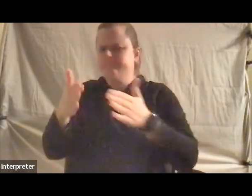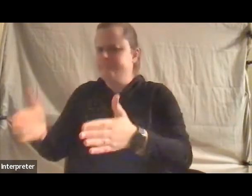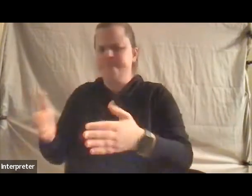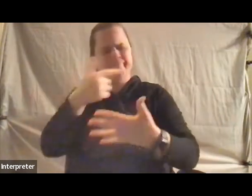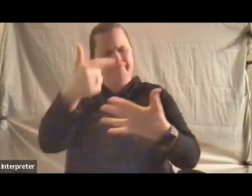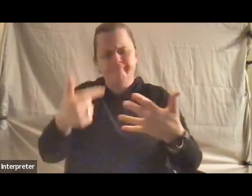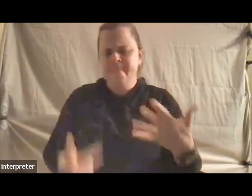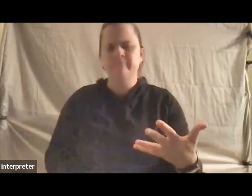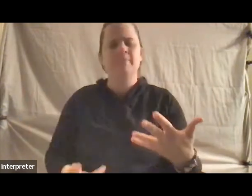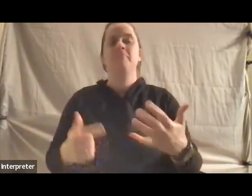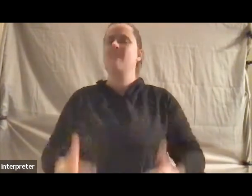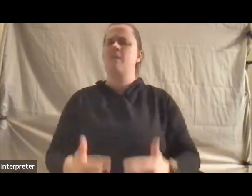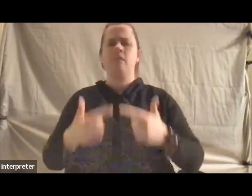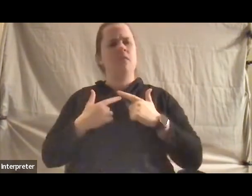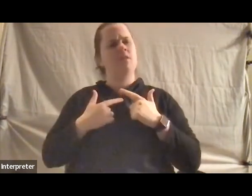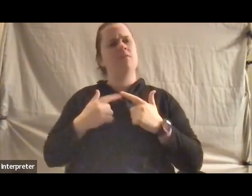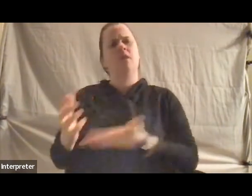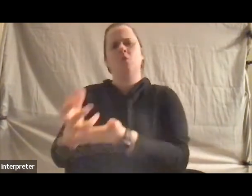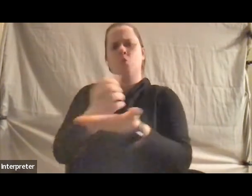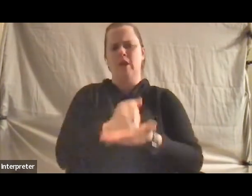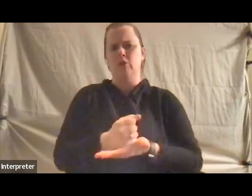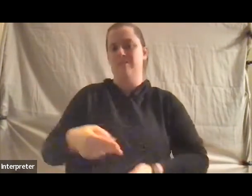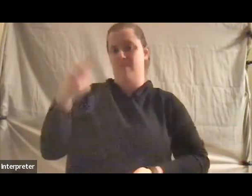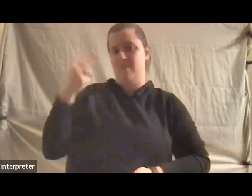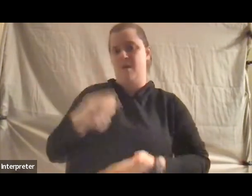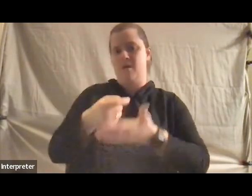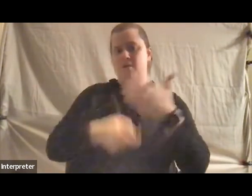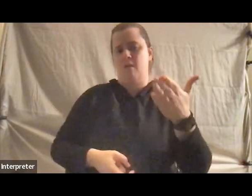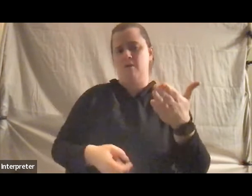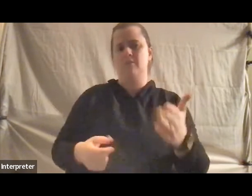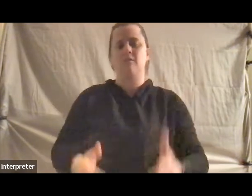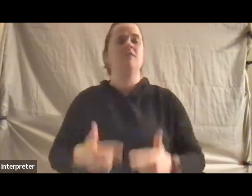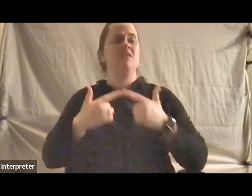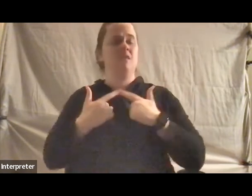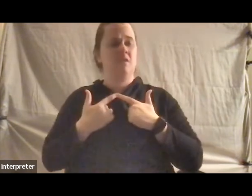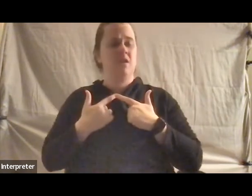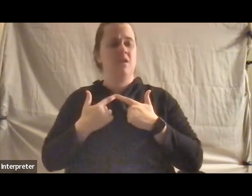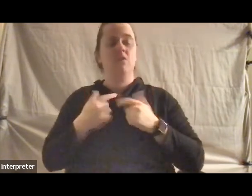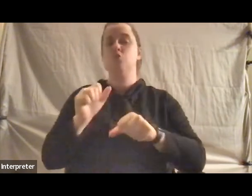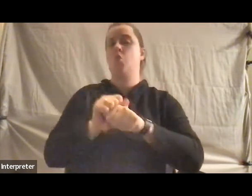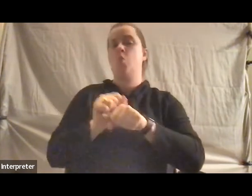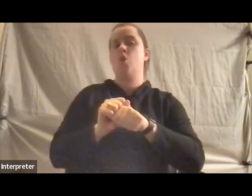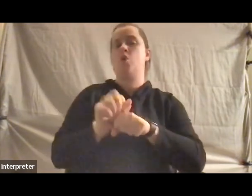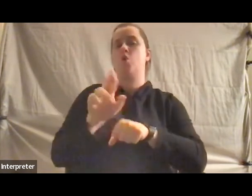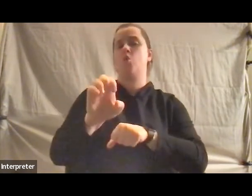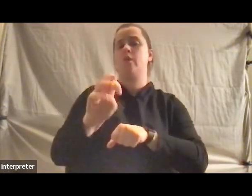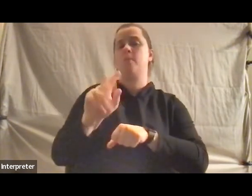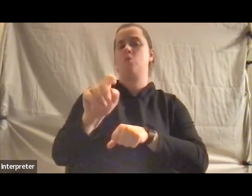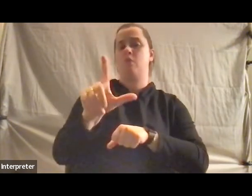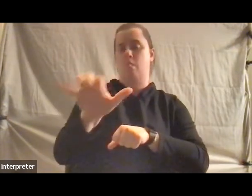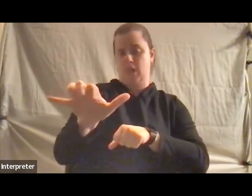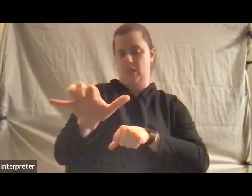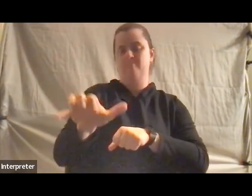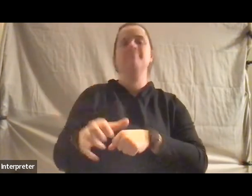like living wages and the high cost of living, flexibility to work remotely, and lack of affordable